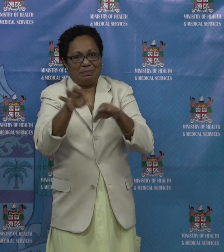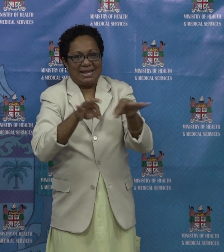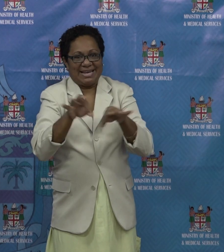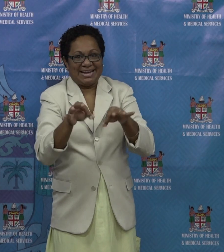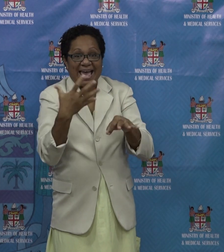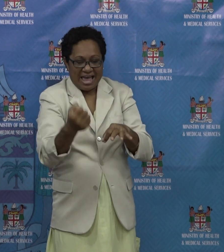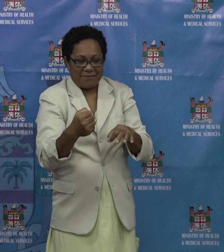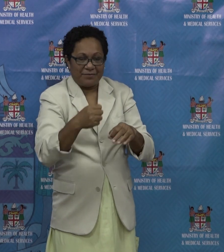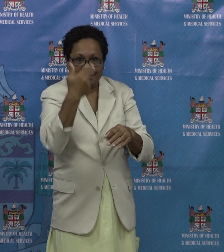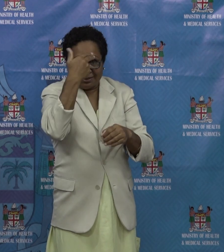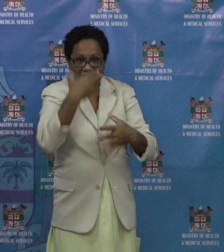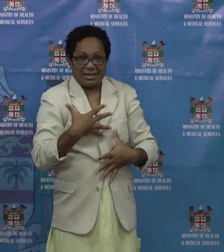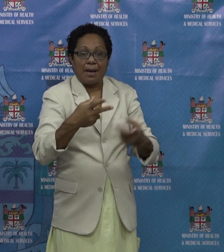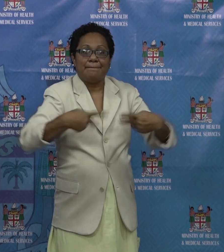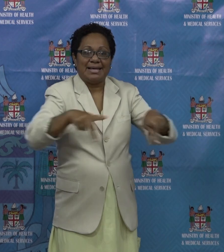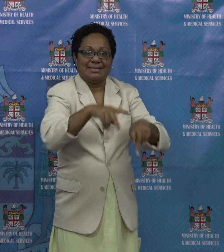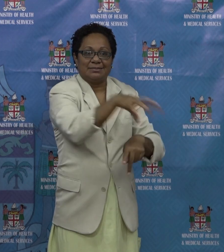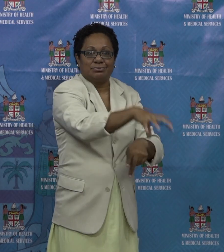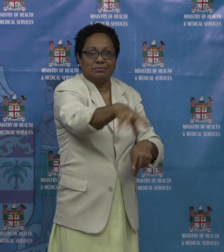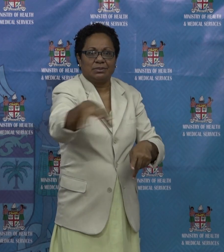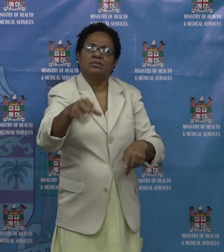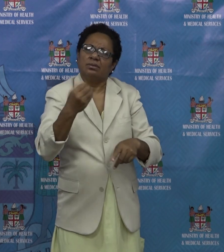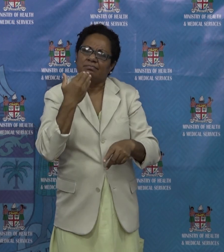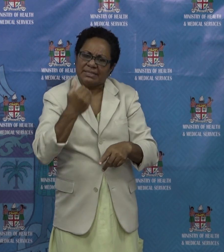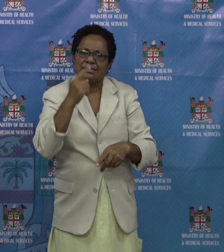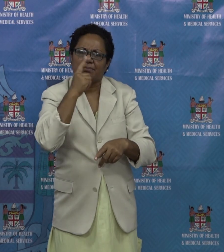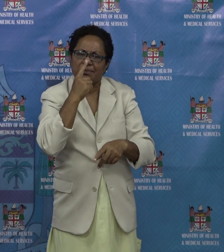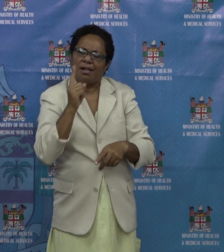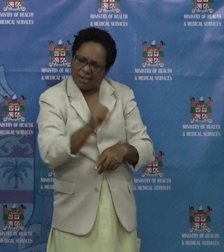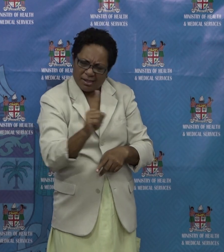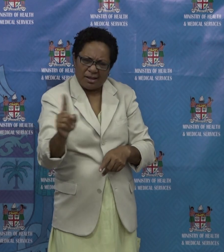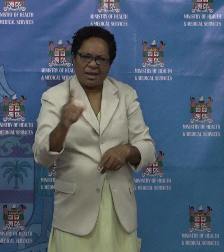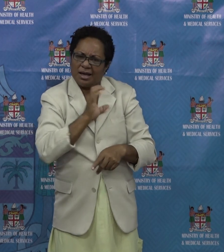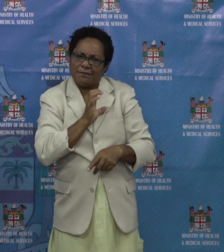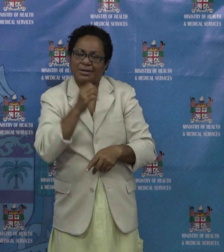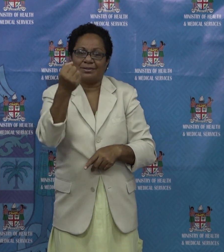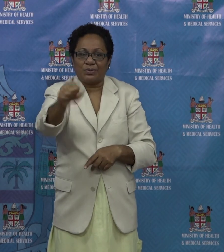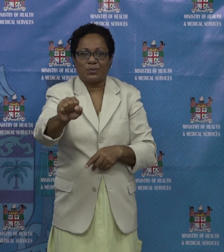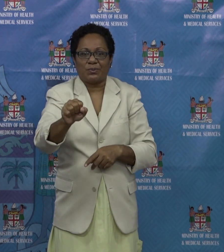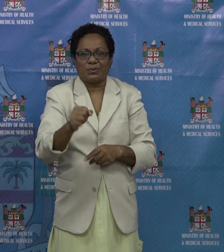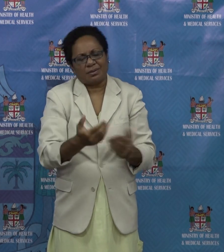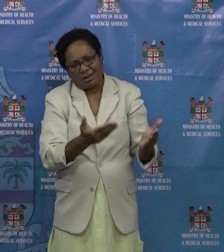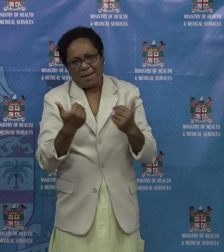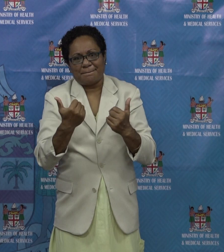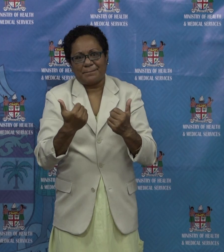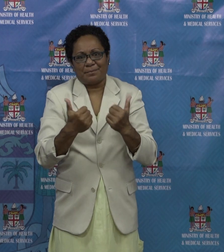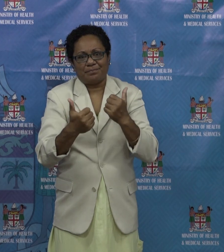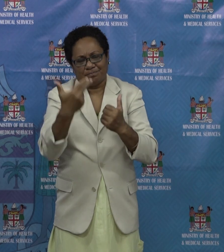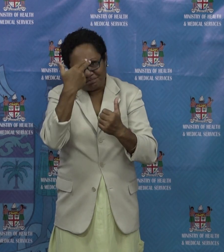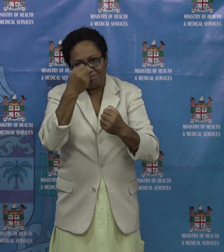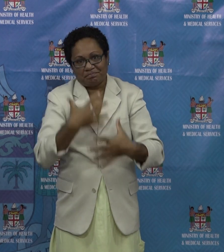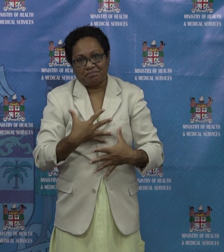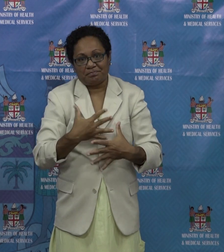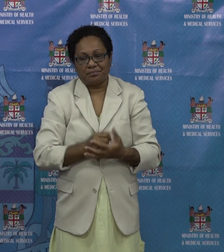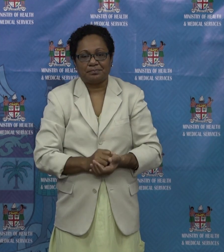make use of the screening clinic. They have nothing to fear from our team on the ground, and the